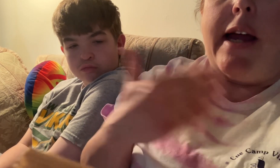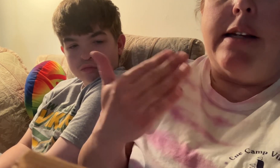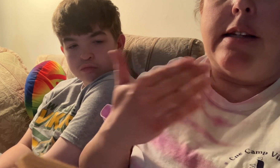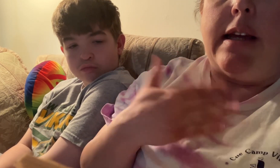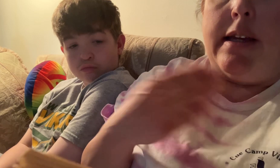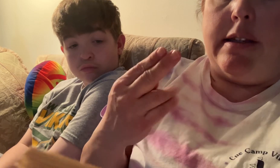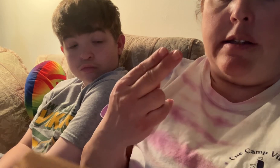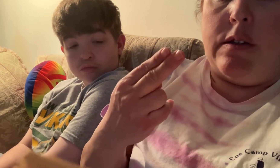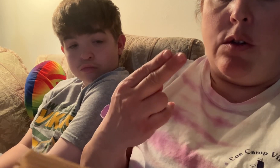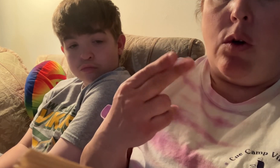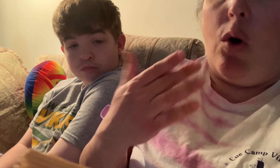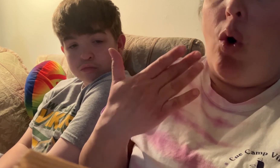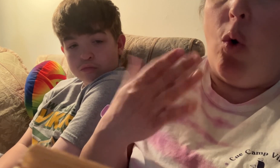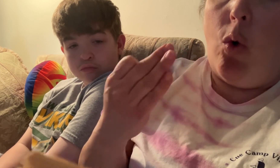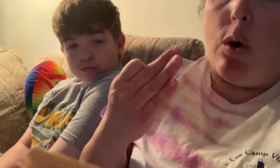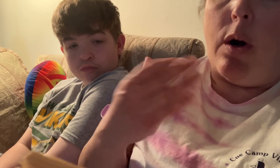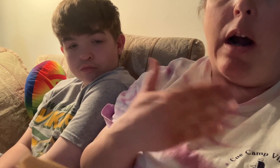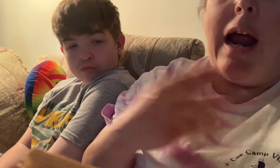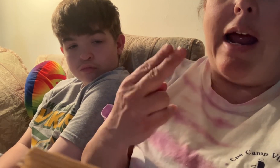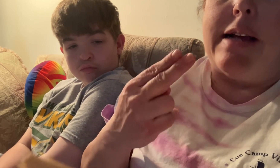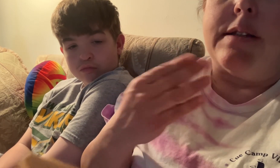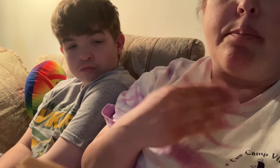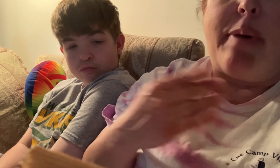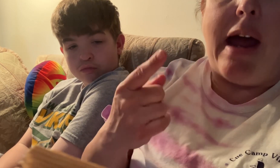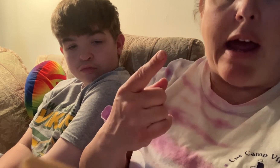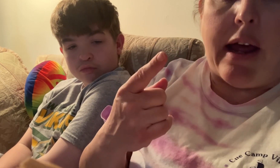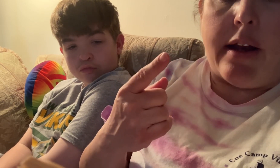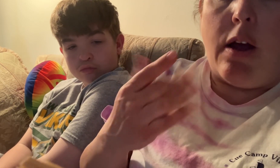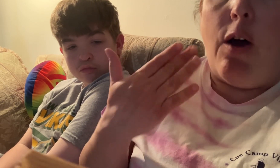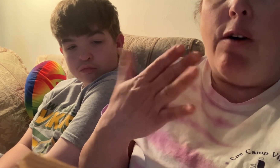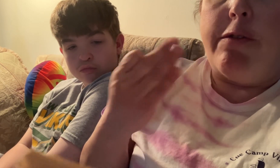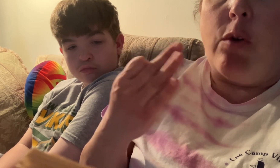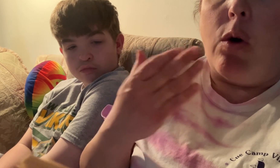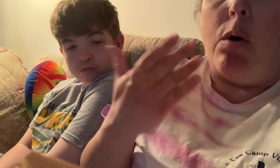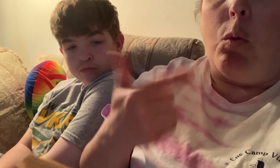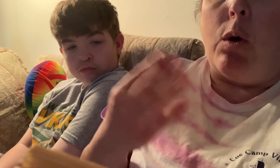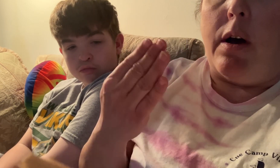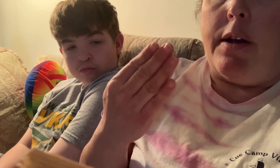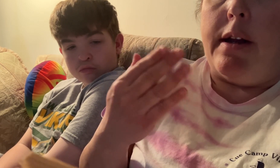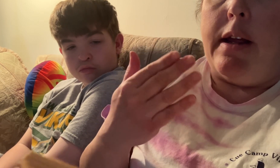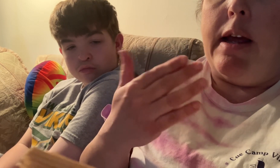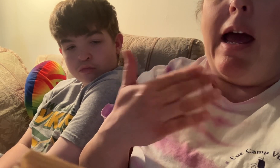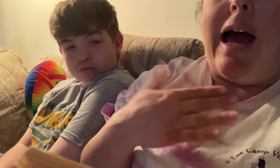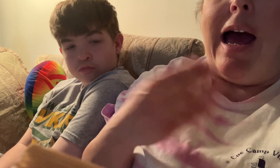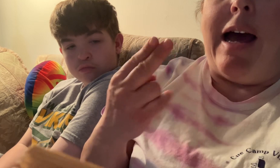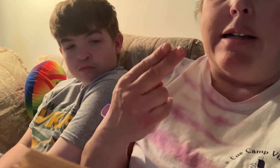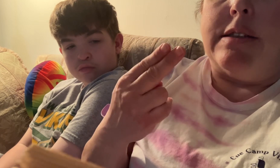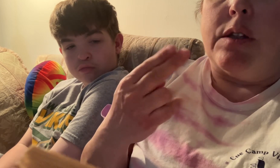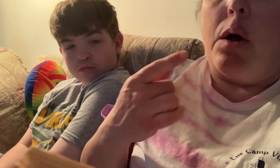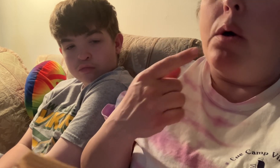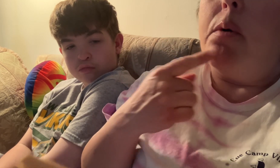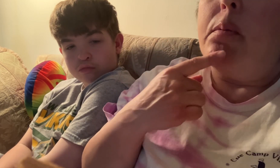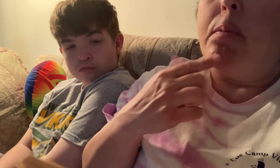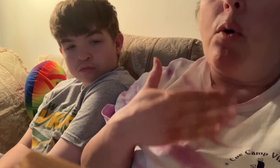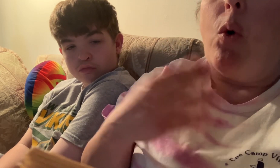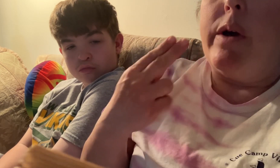sunlight is, or as bad for one as